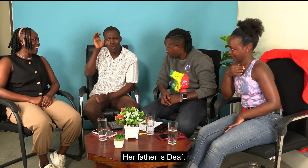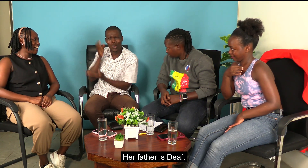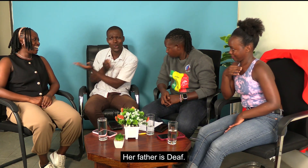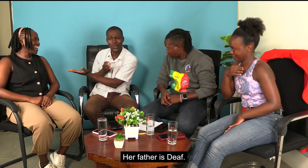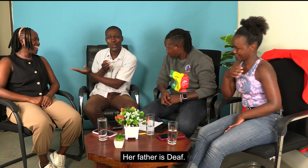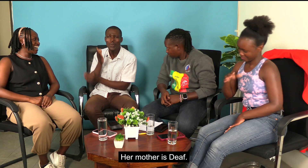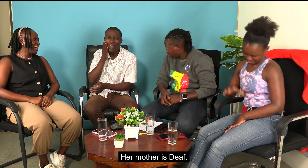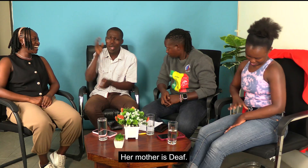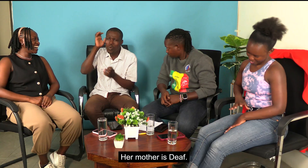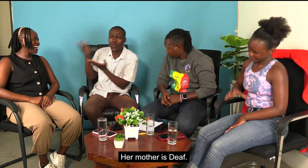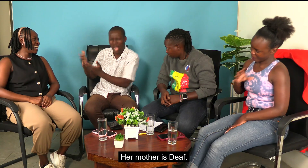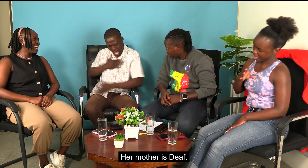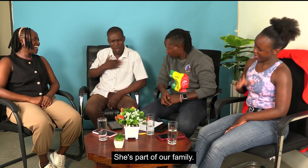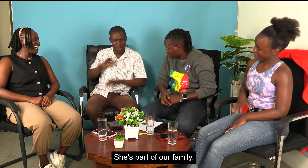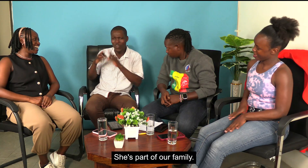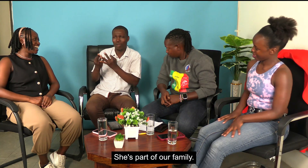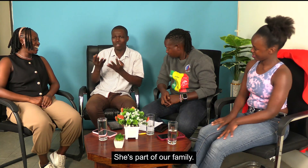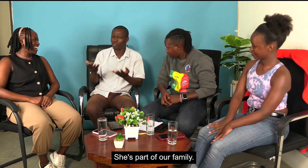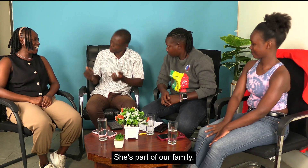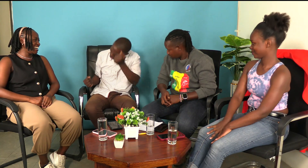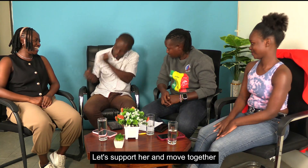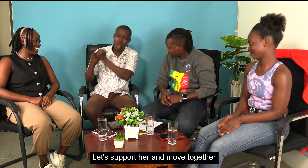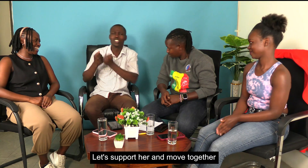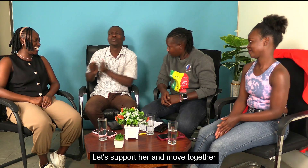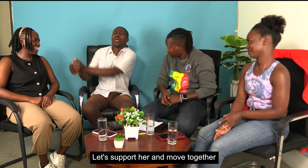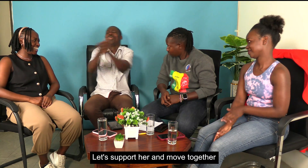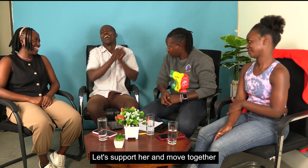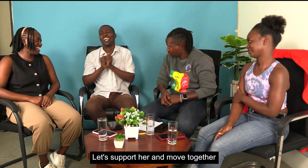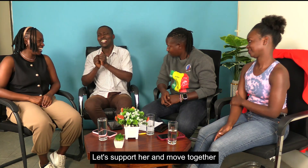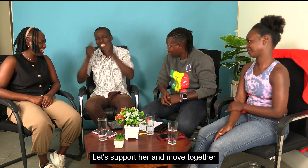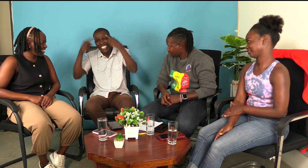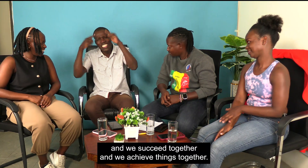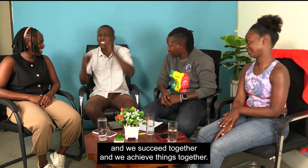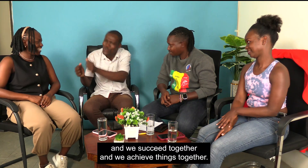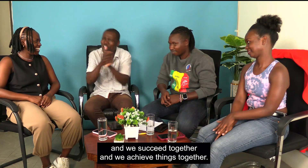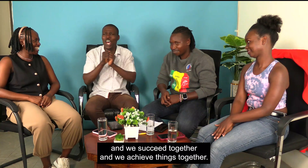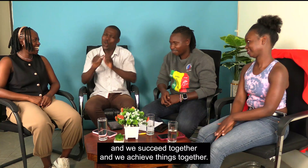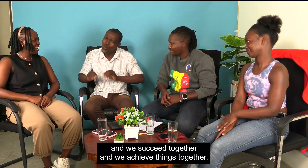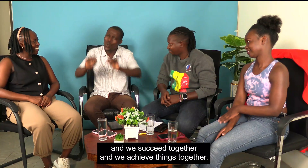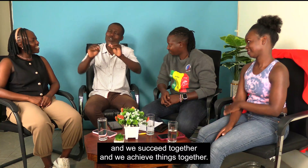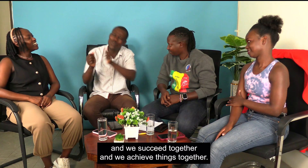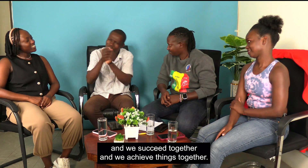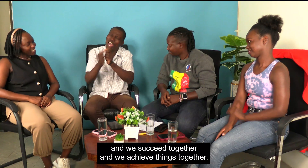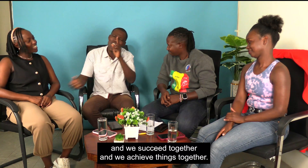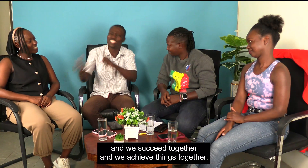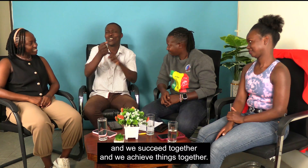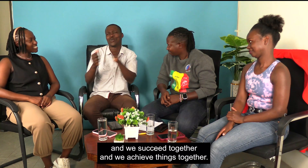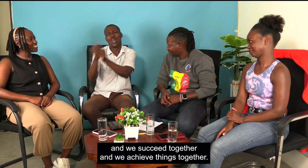people. She is part of our family. She is part of the community because her parents are deaf. So that let us support each other so that we can